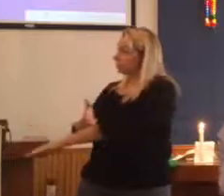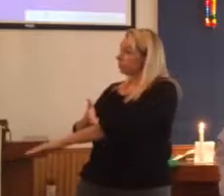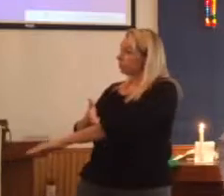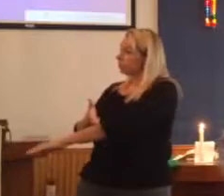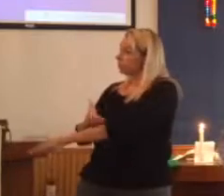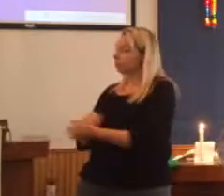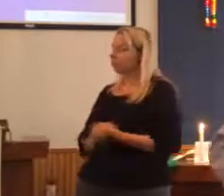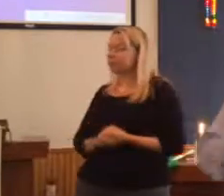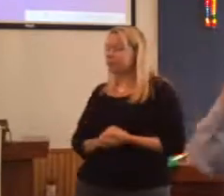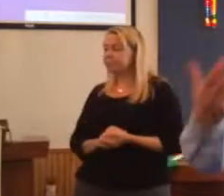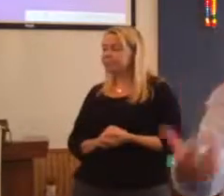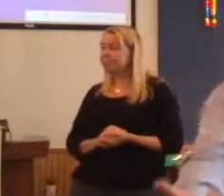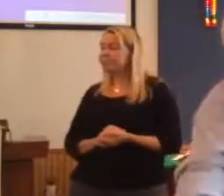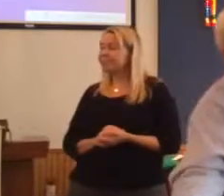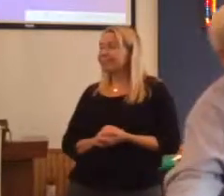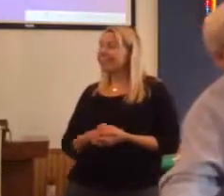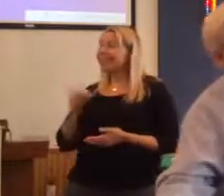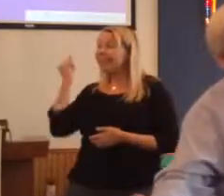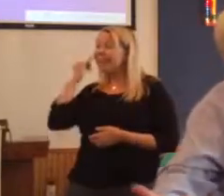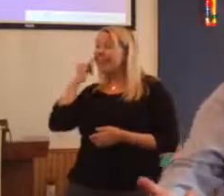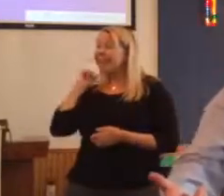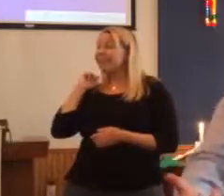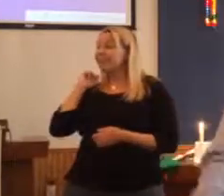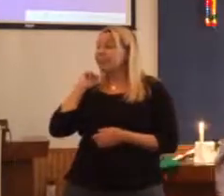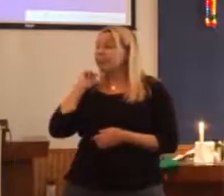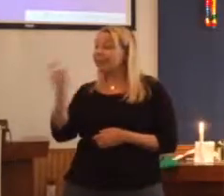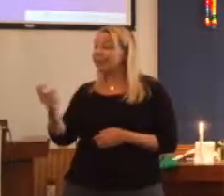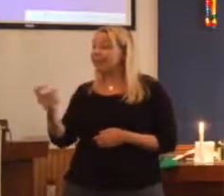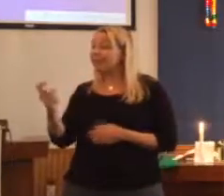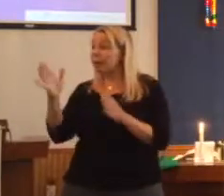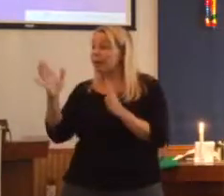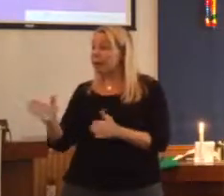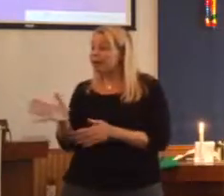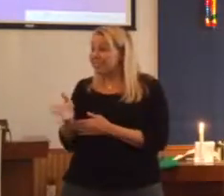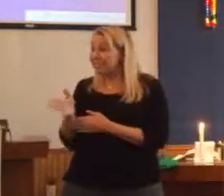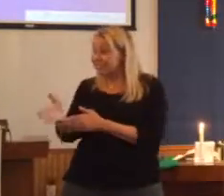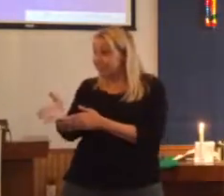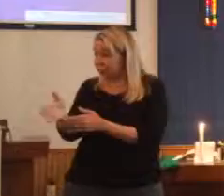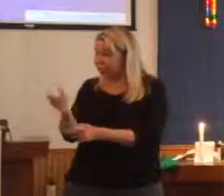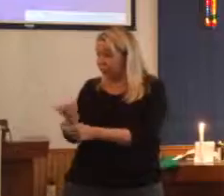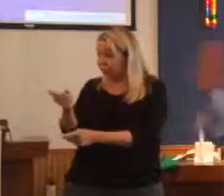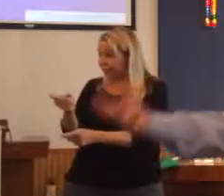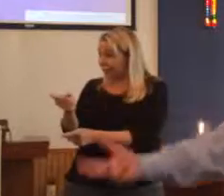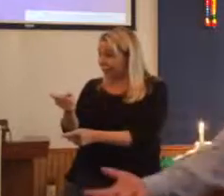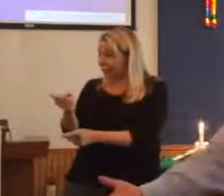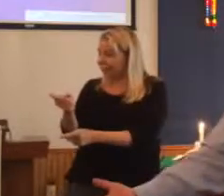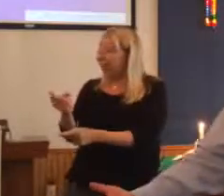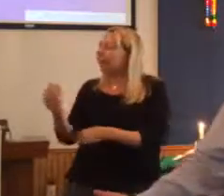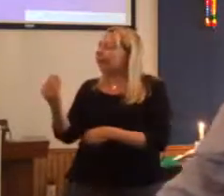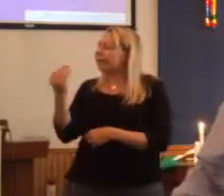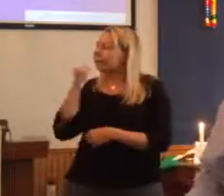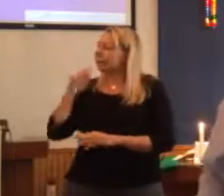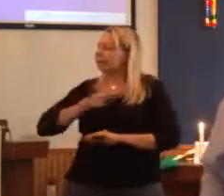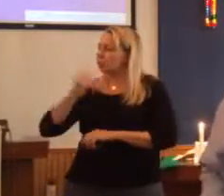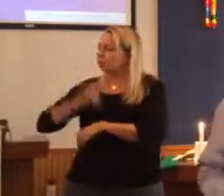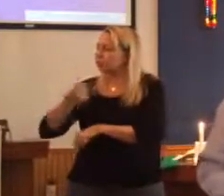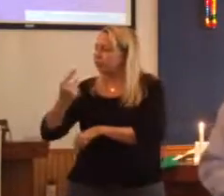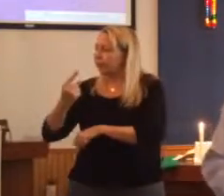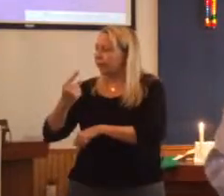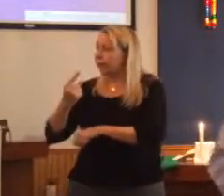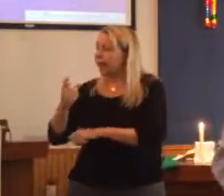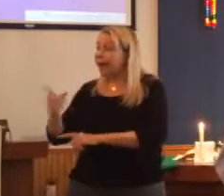that it says, if you give a person a fish, you feed them for a day. And if you teach them to fish, you feed them for their